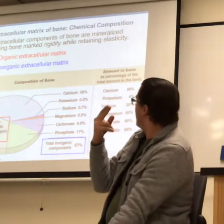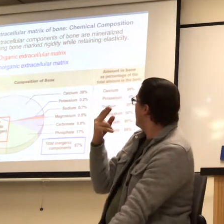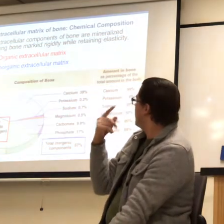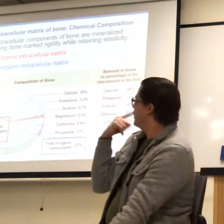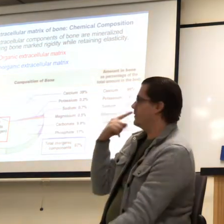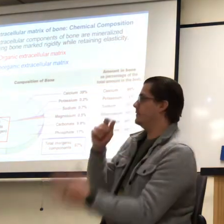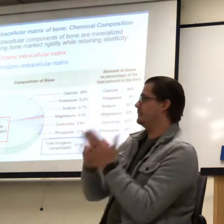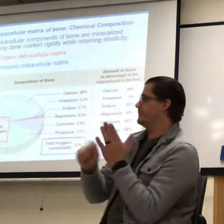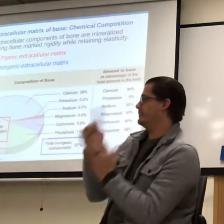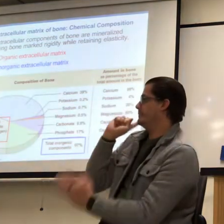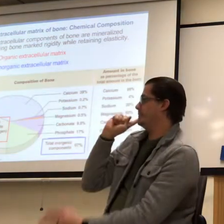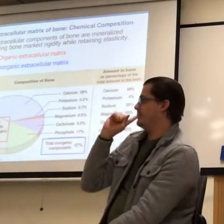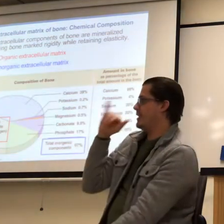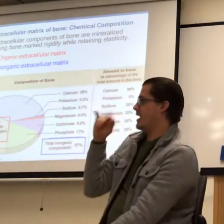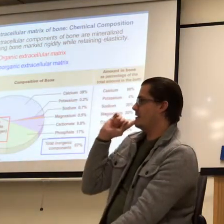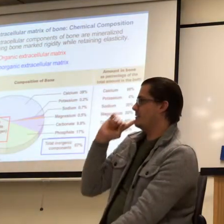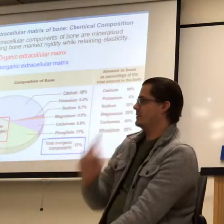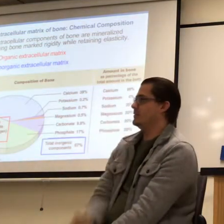that.